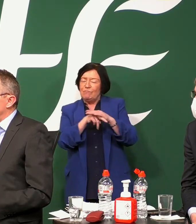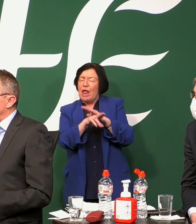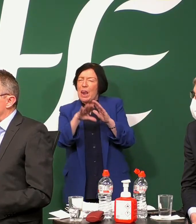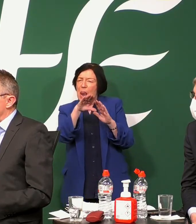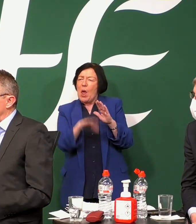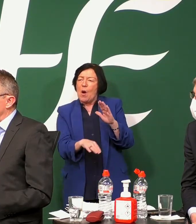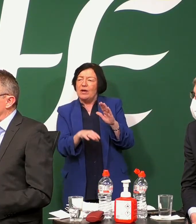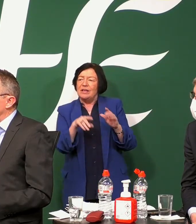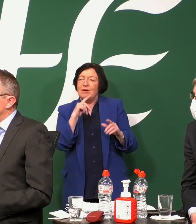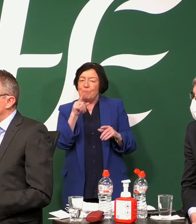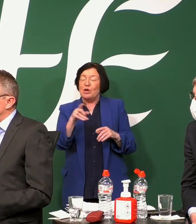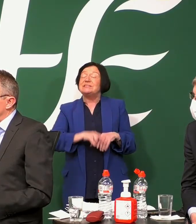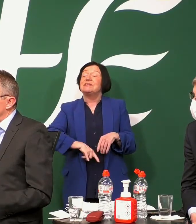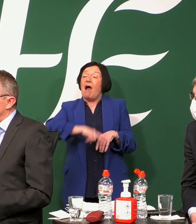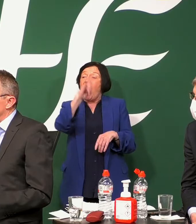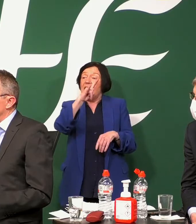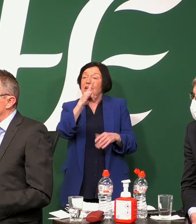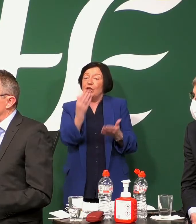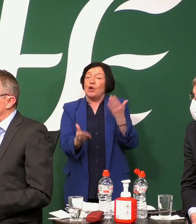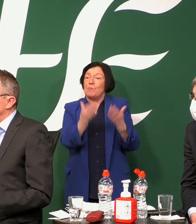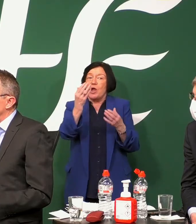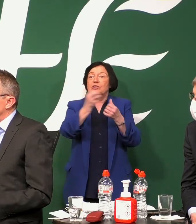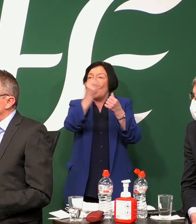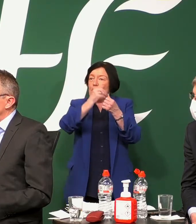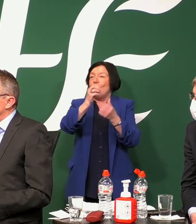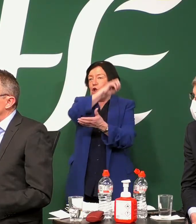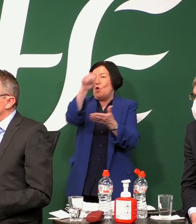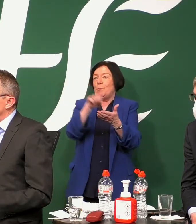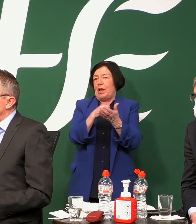it's remarkably high compared to other European